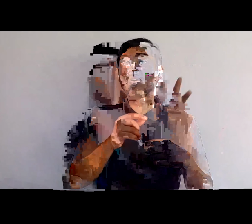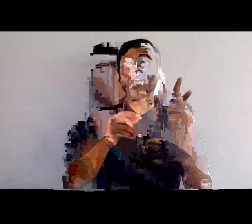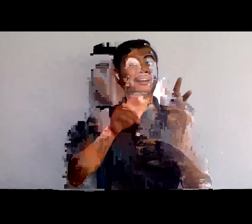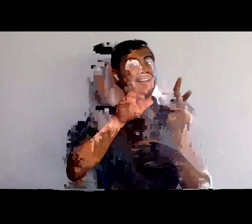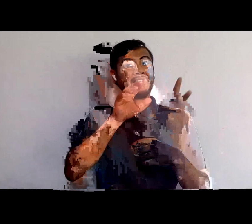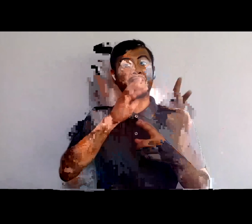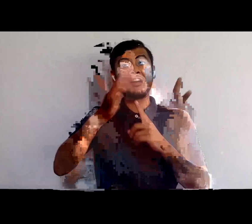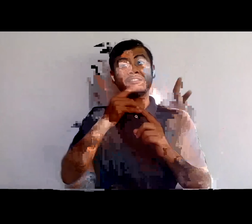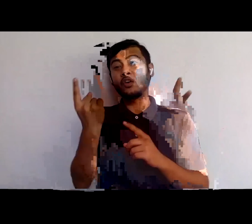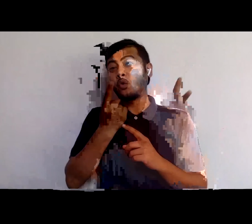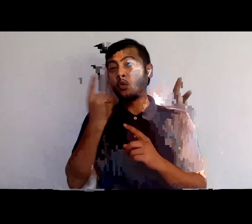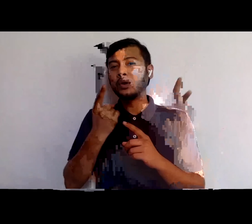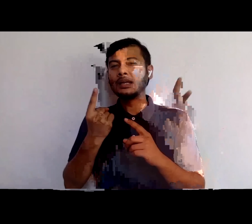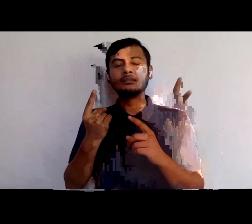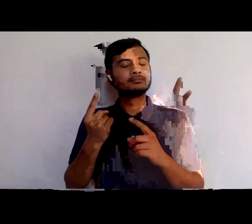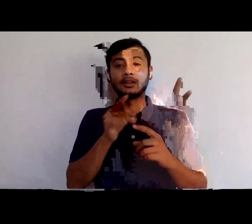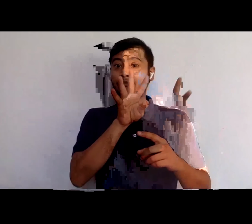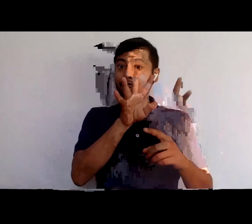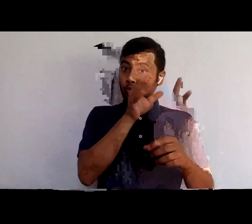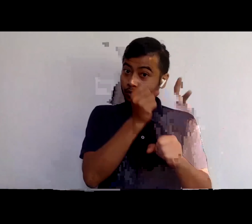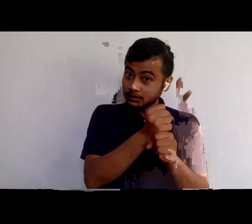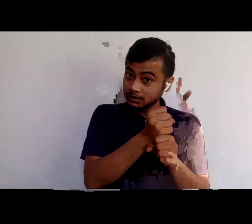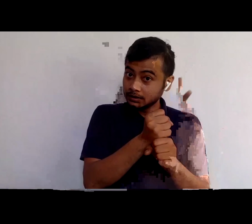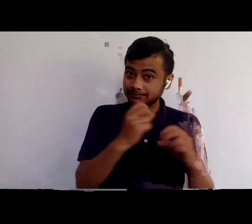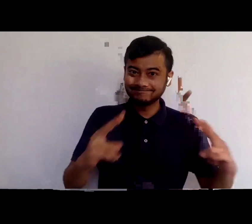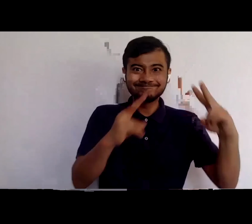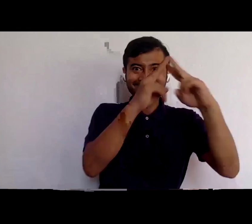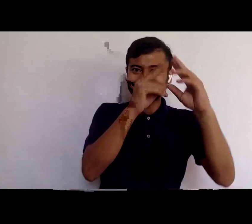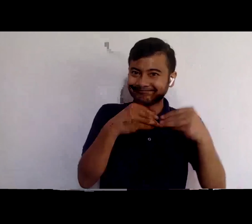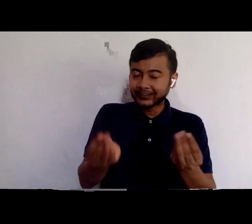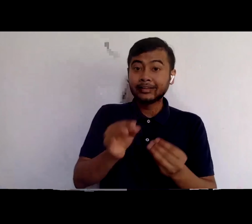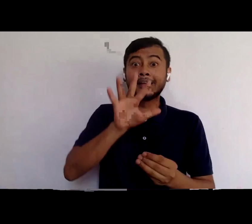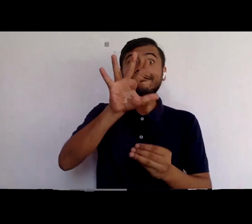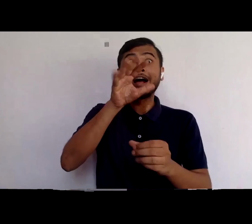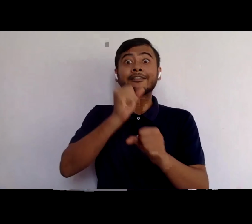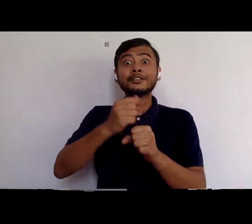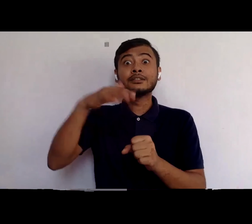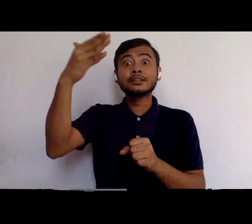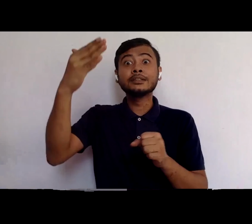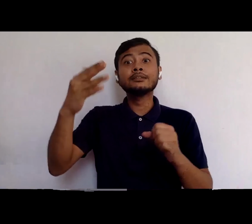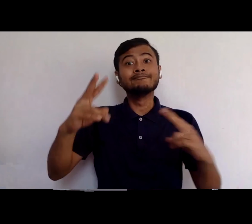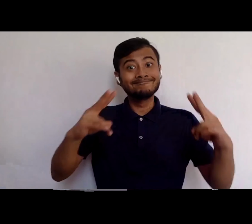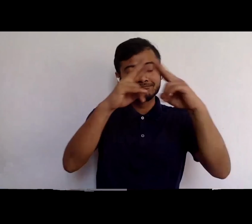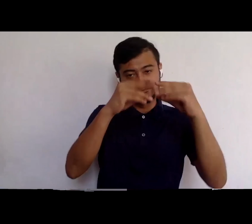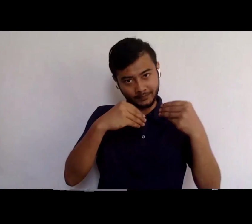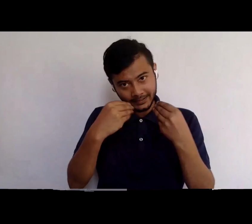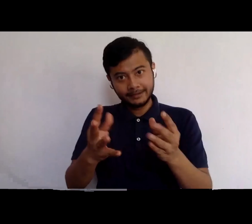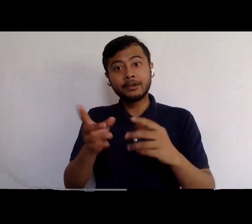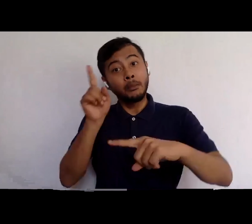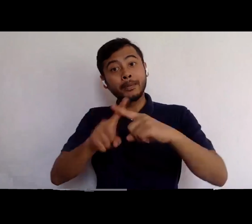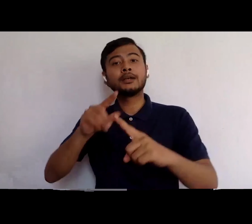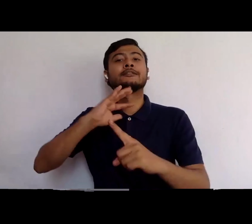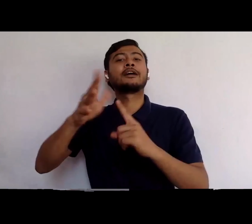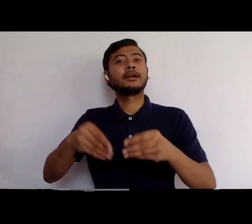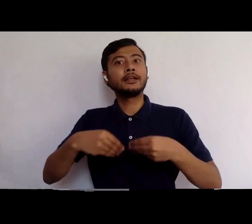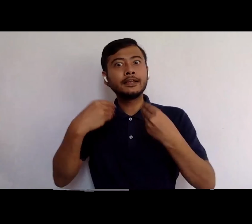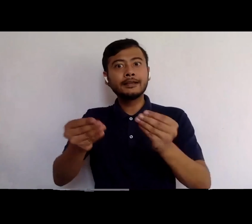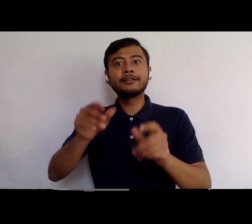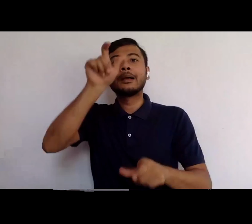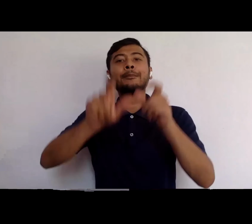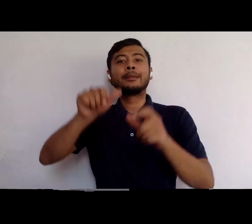Wi the Wi-Fi access technologies can really help proliferate the broadband to all parts of